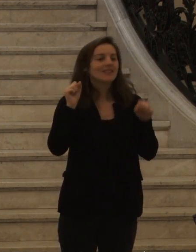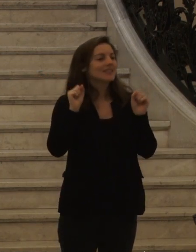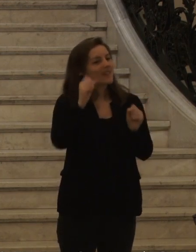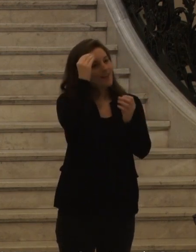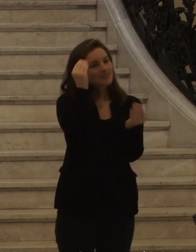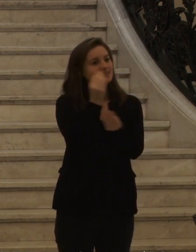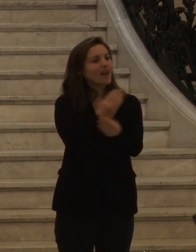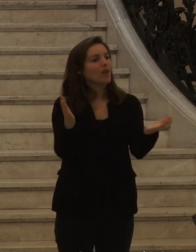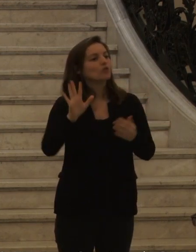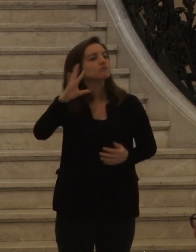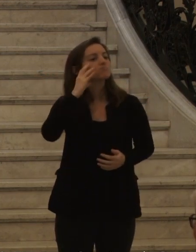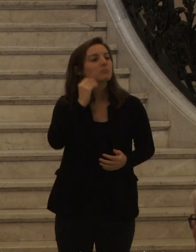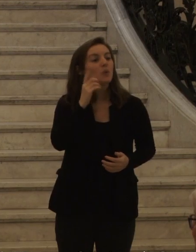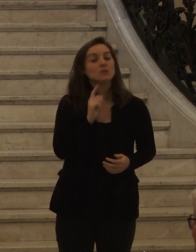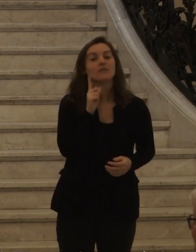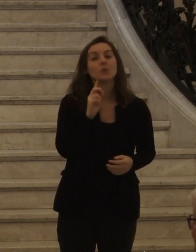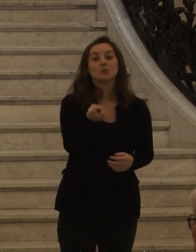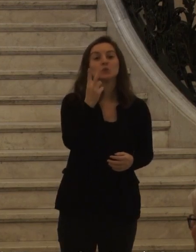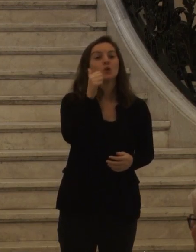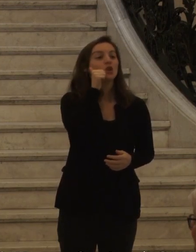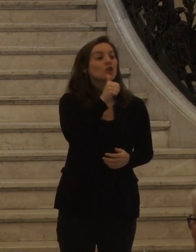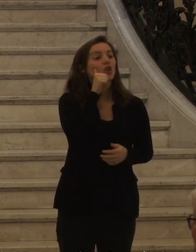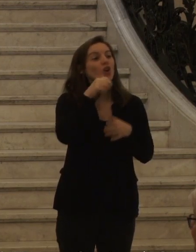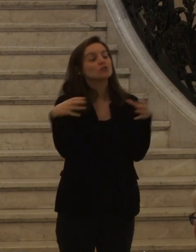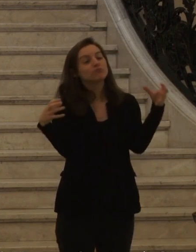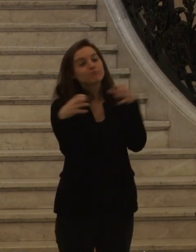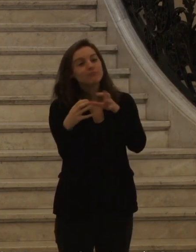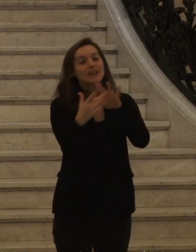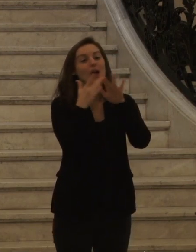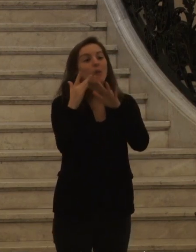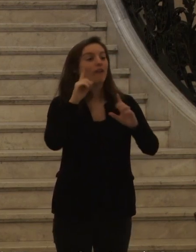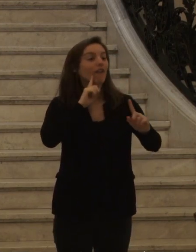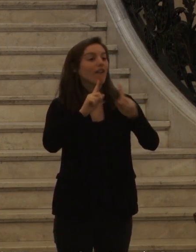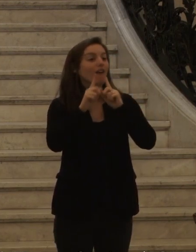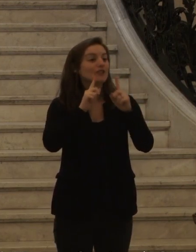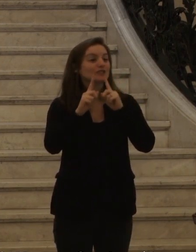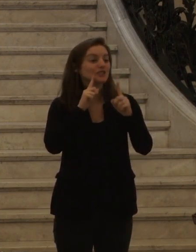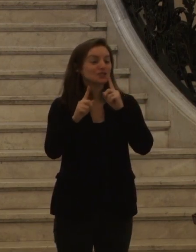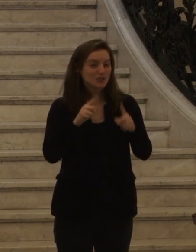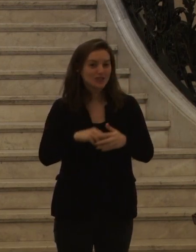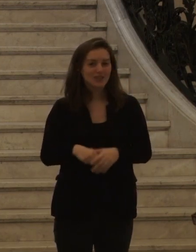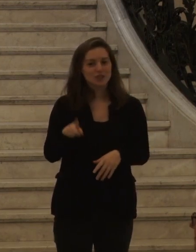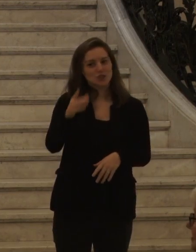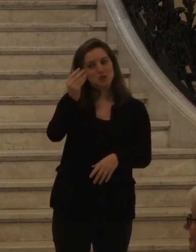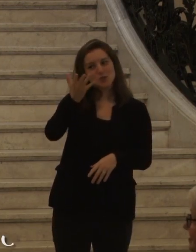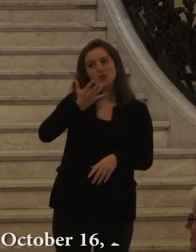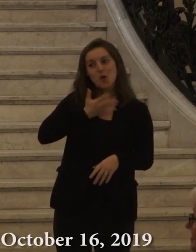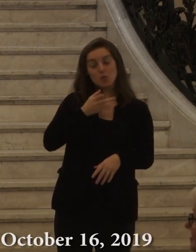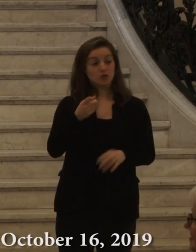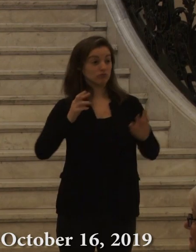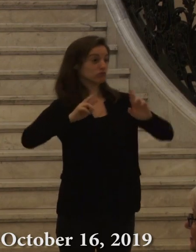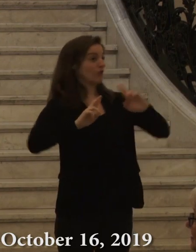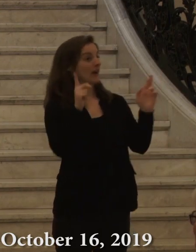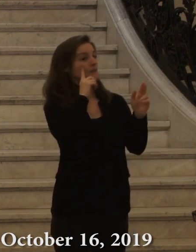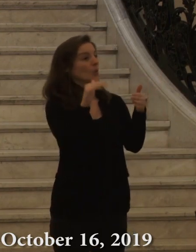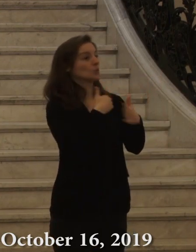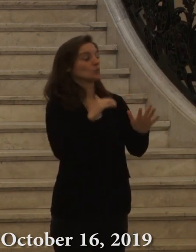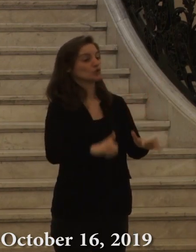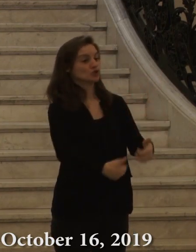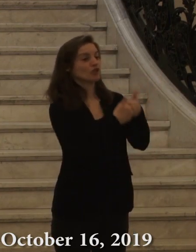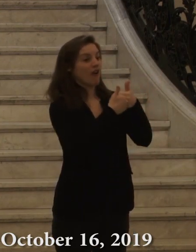what it was like for two girls to get together for a networking conversation. And she told me she was up for her next challenge. And